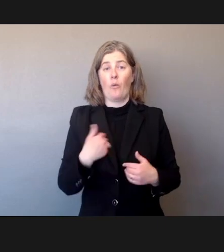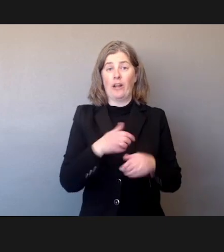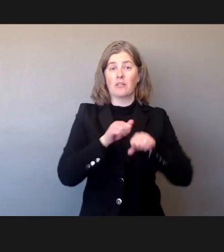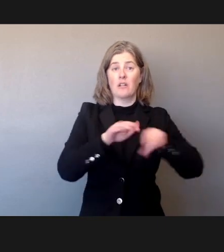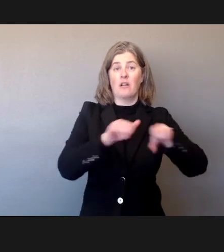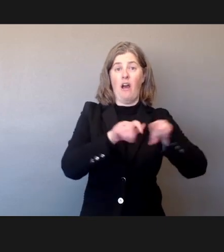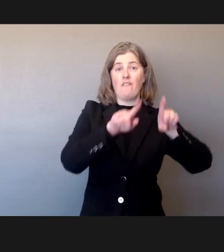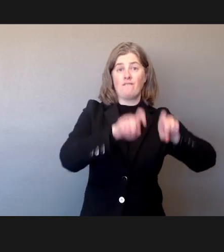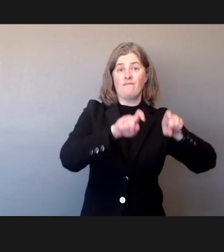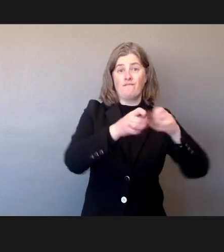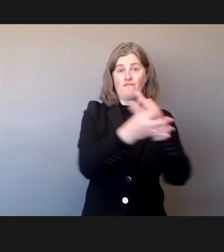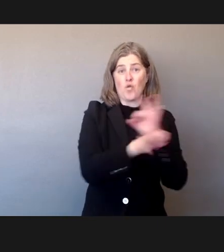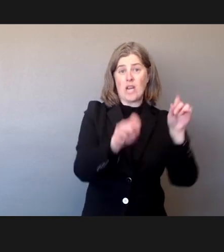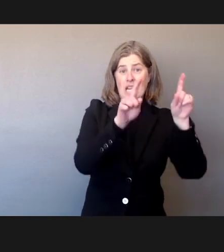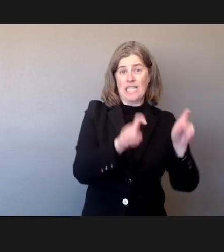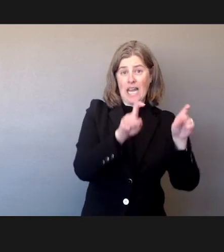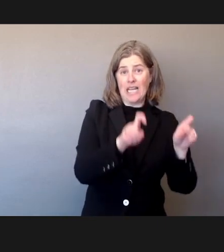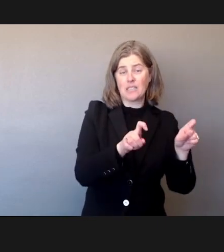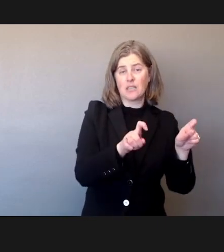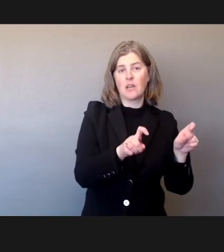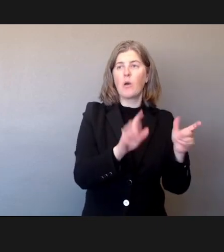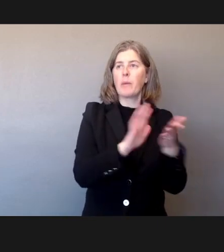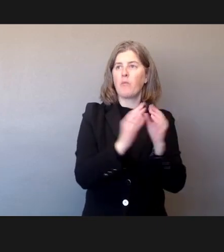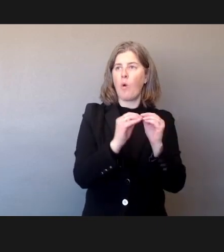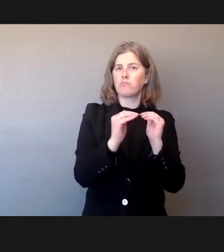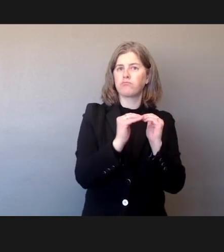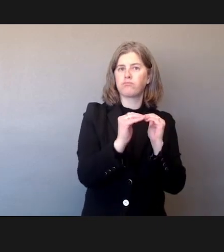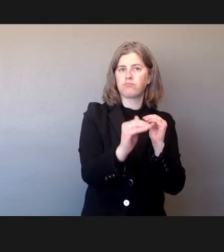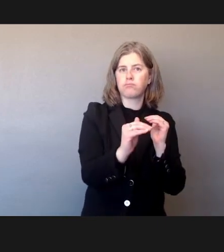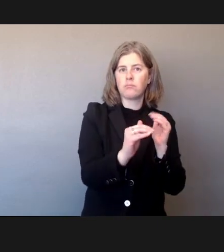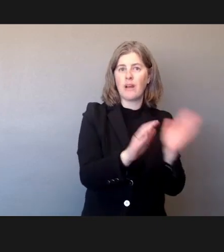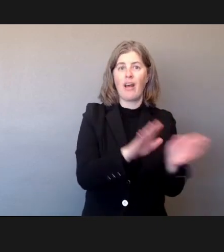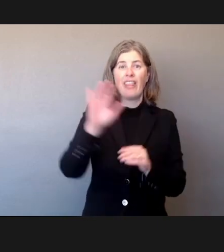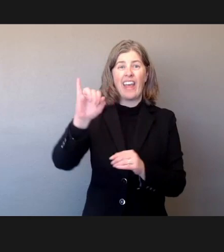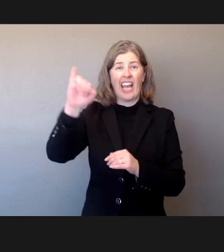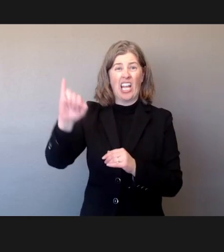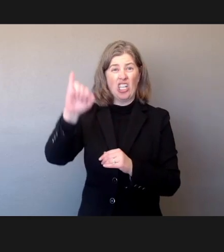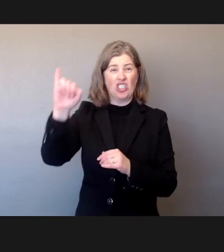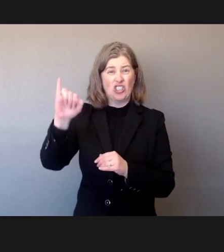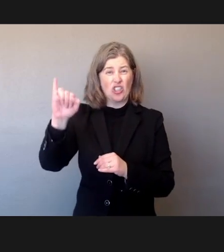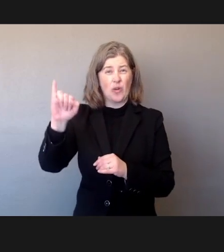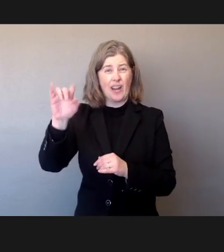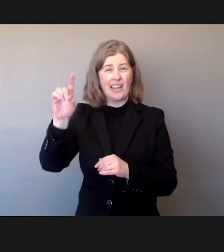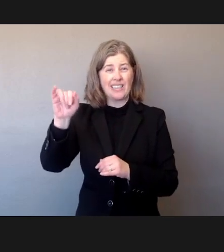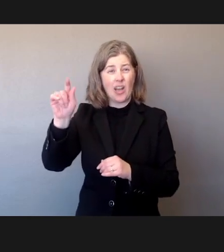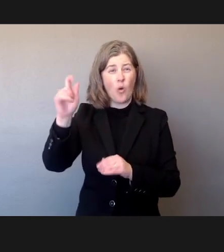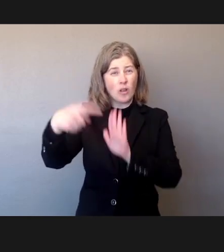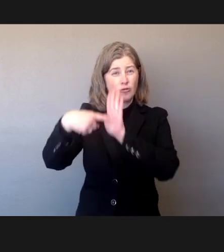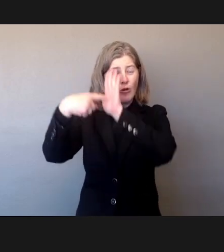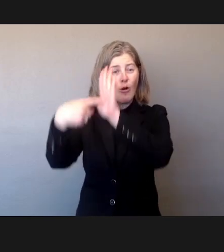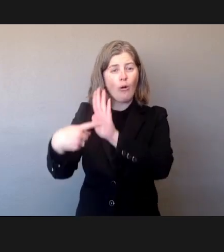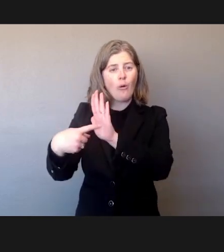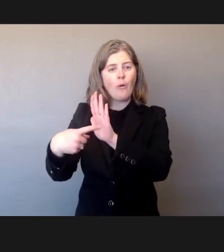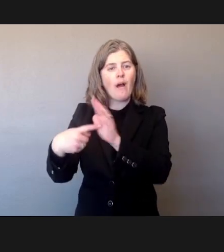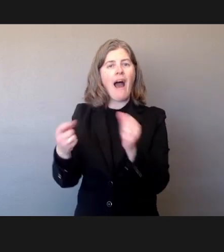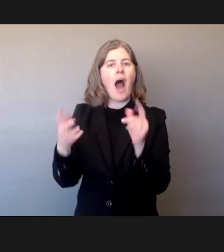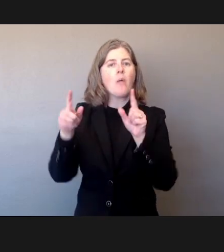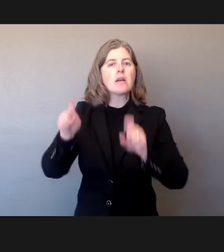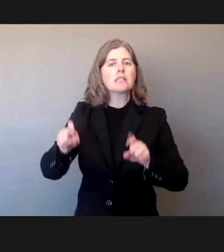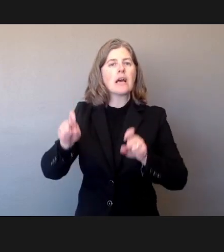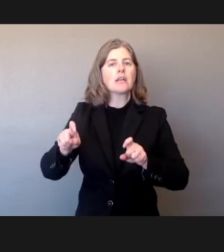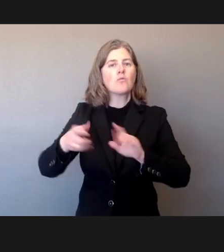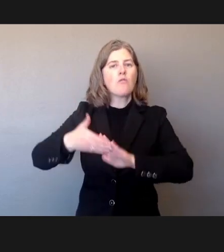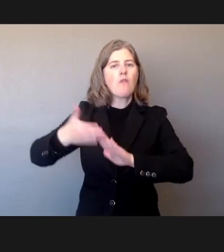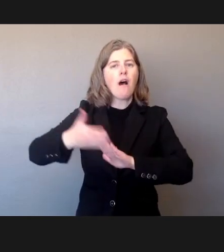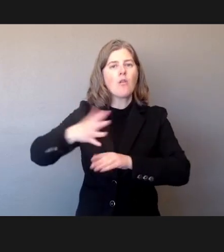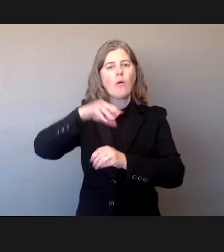out, once we get to a new steady state, that their insurance data shows how many tests were run